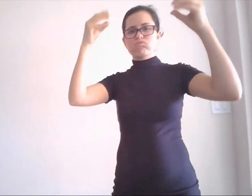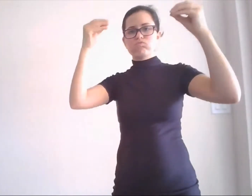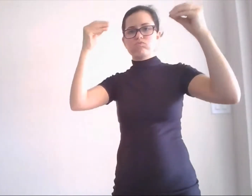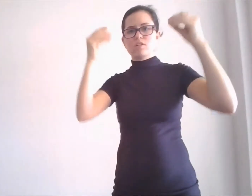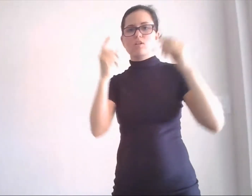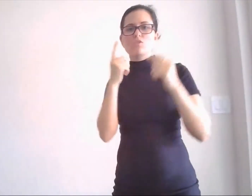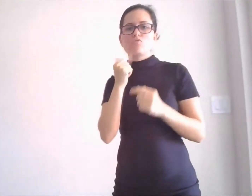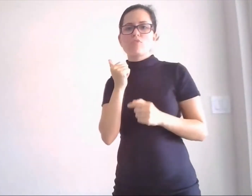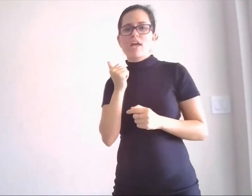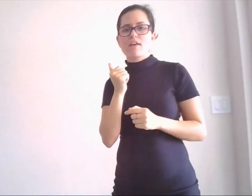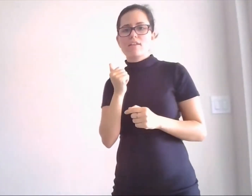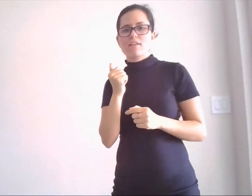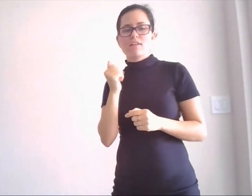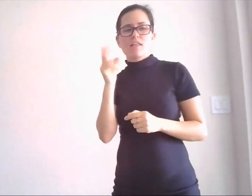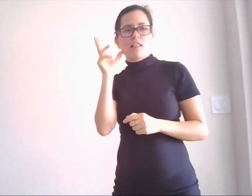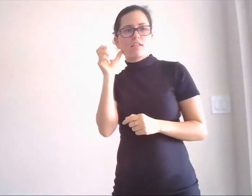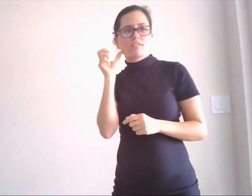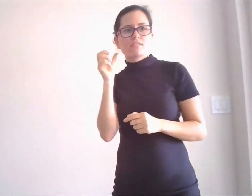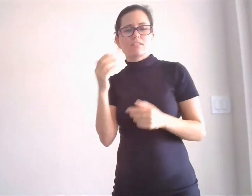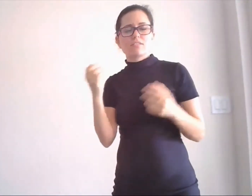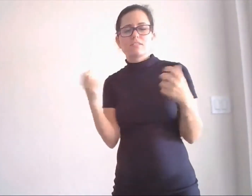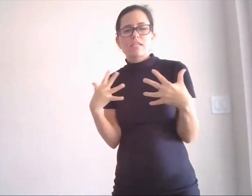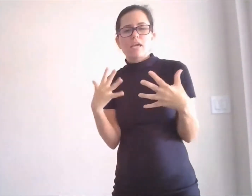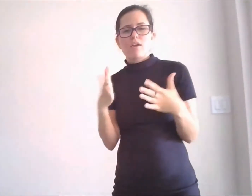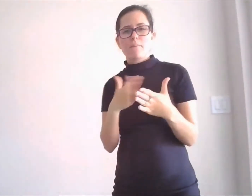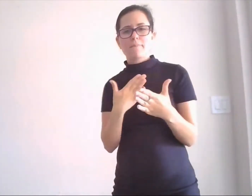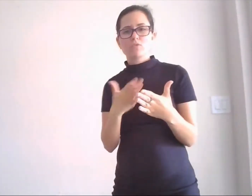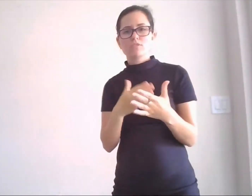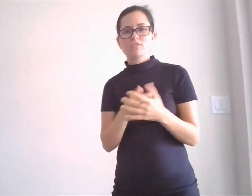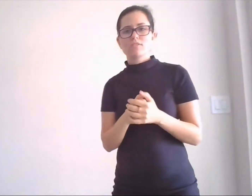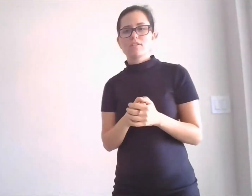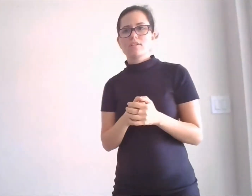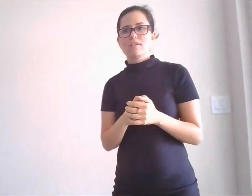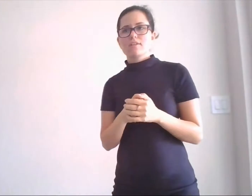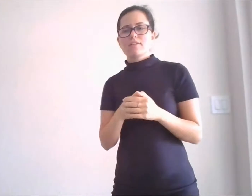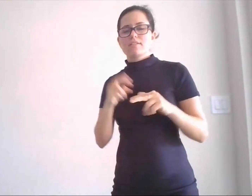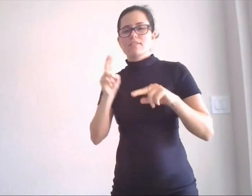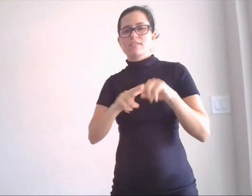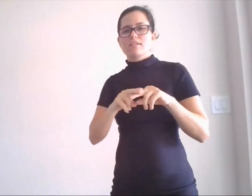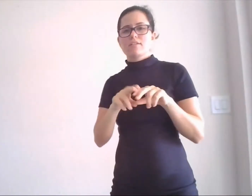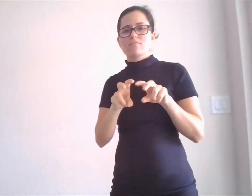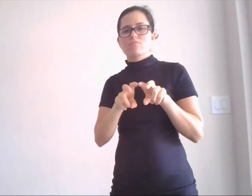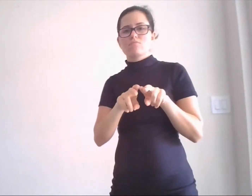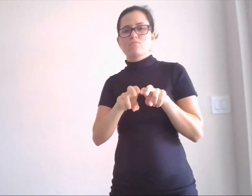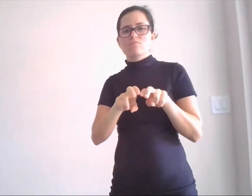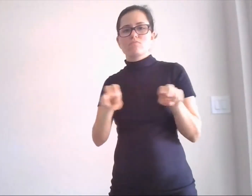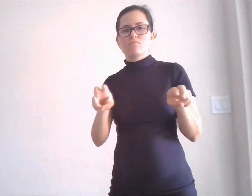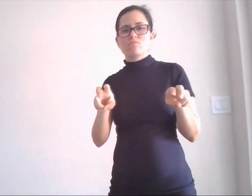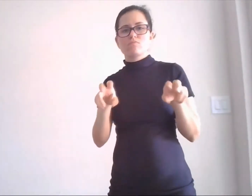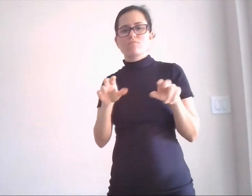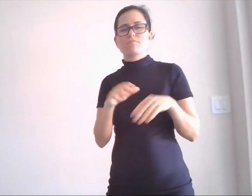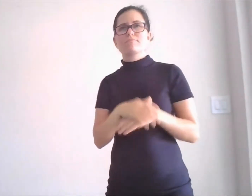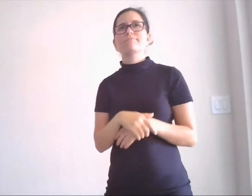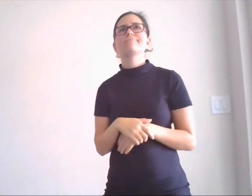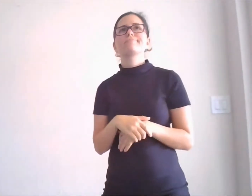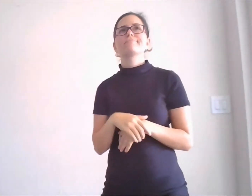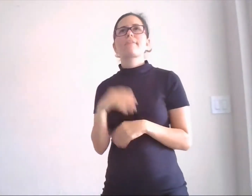thought, this can't be all there is. That's good. That's good. Because I was going to say, I've